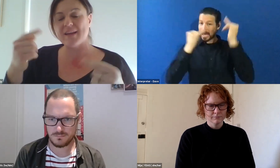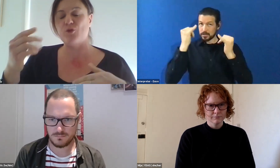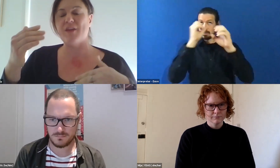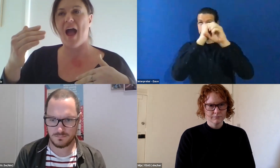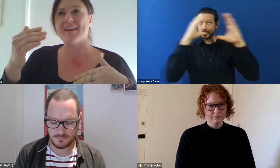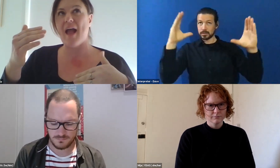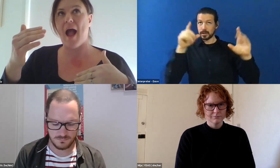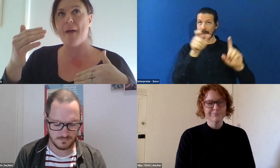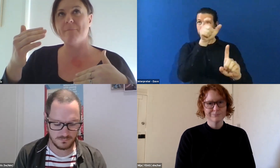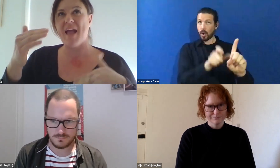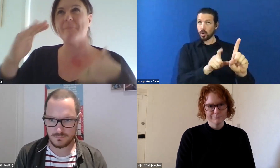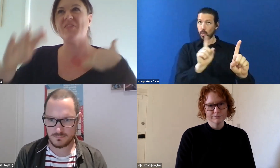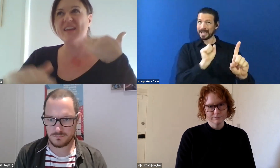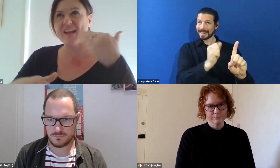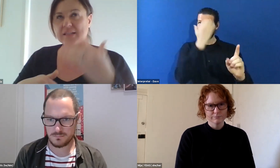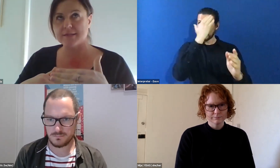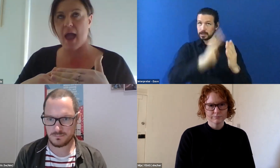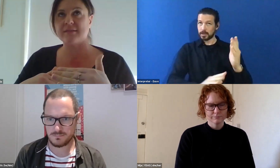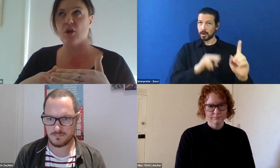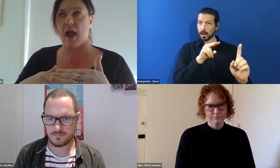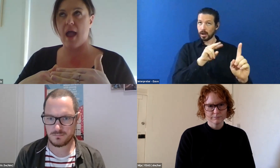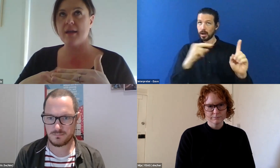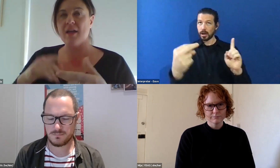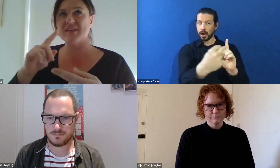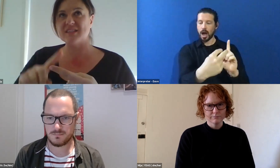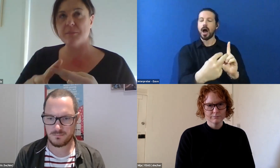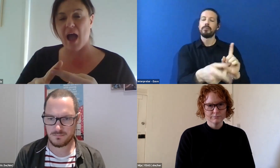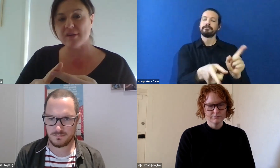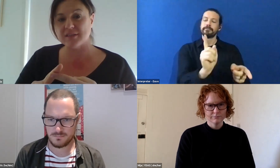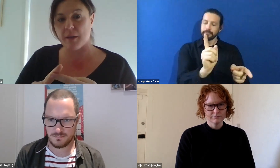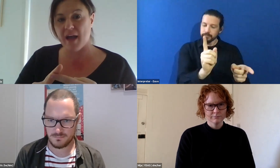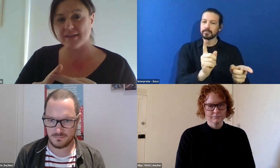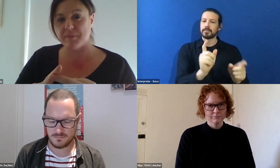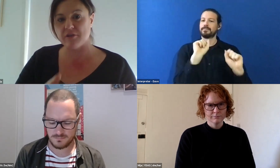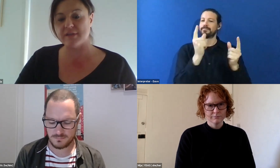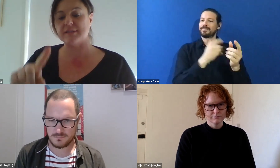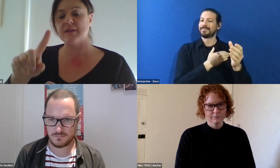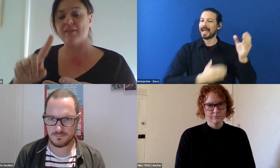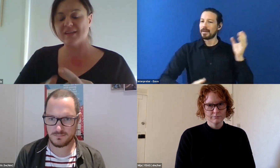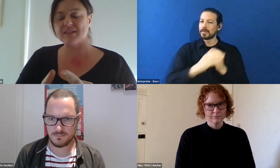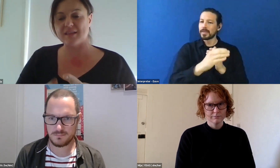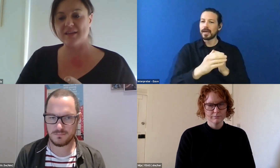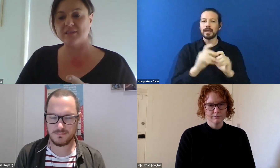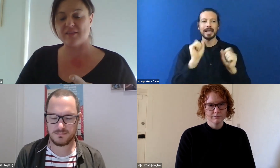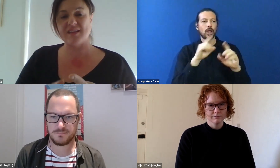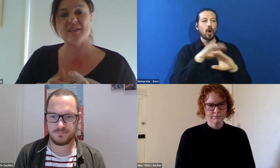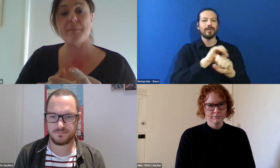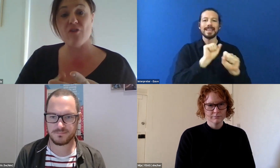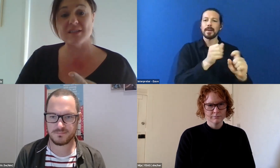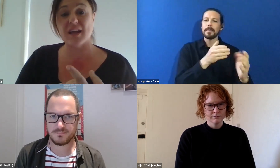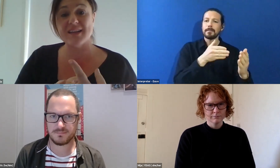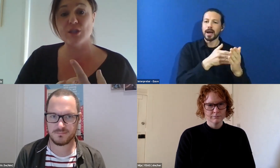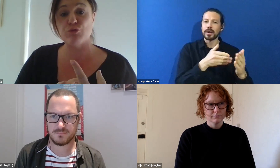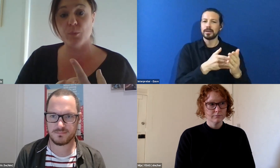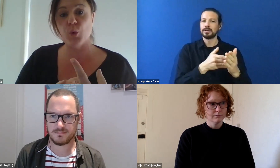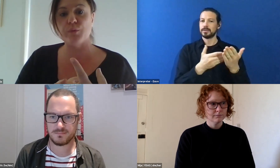away give you that empathy and understanding. Okay, this is the barriers I might experience. These are the